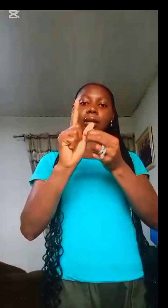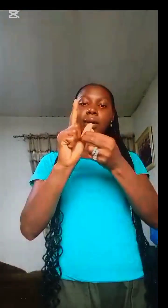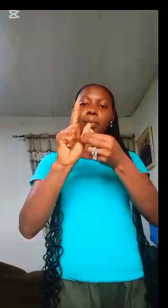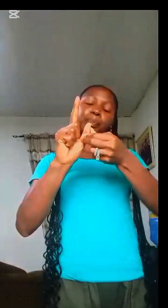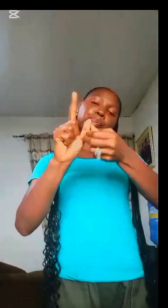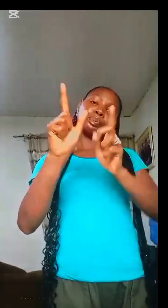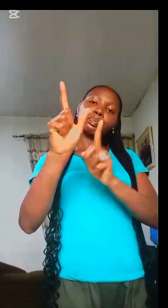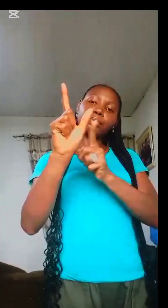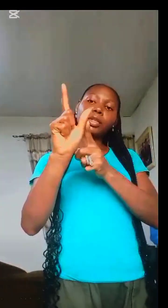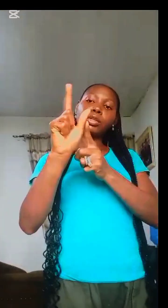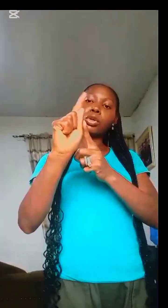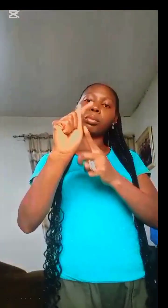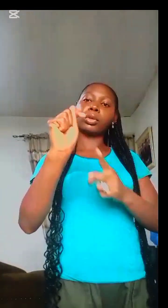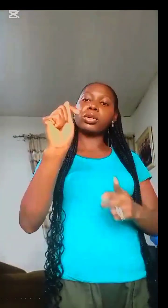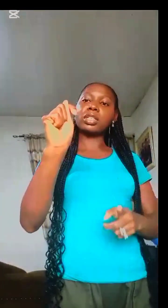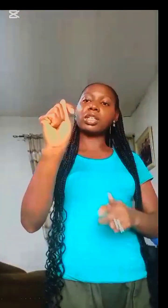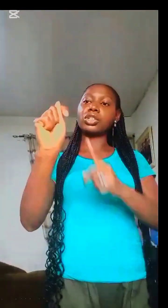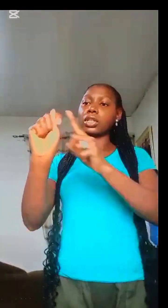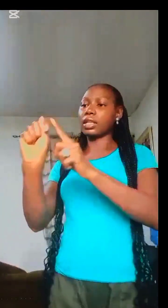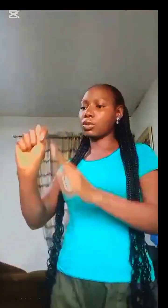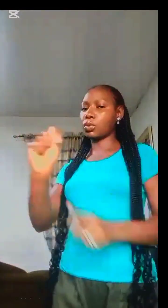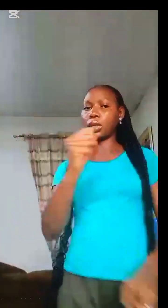our thumb crossing each other this way.